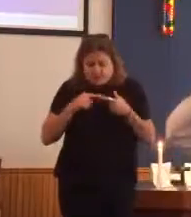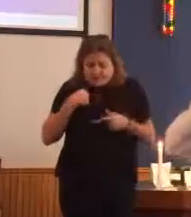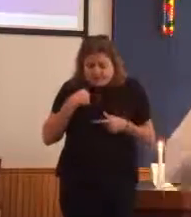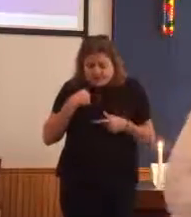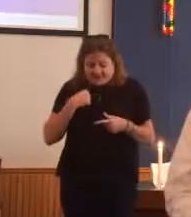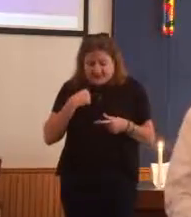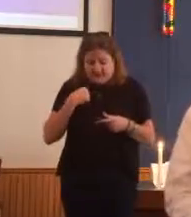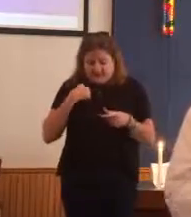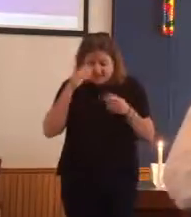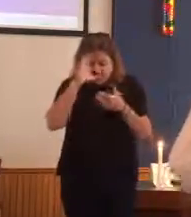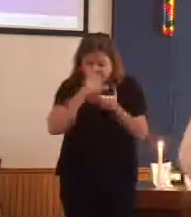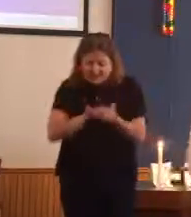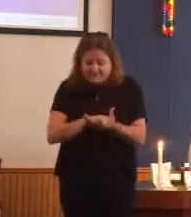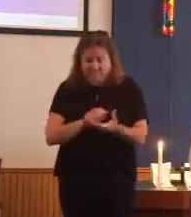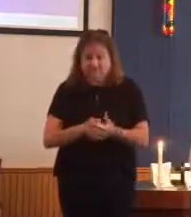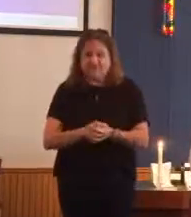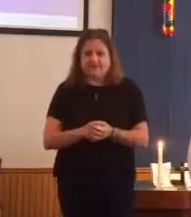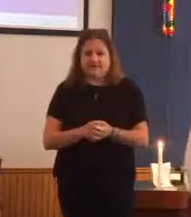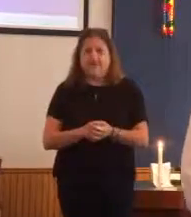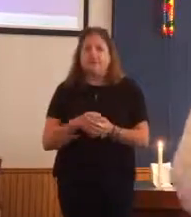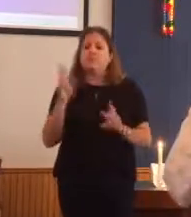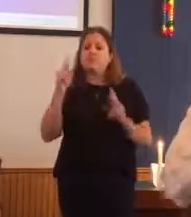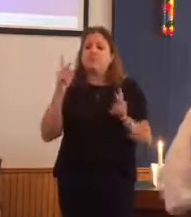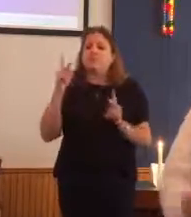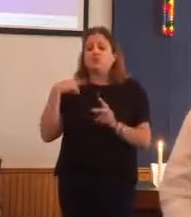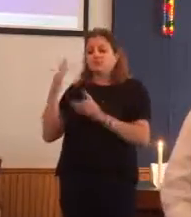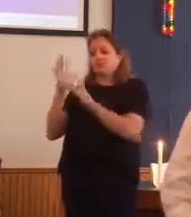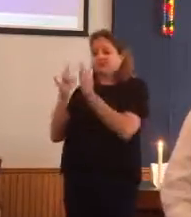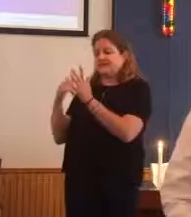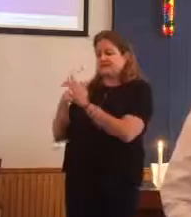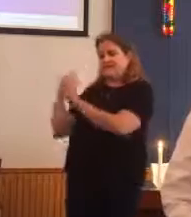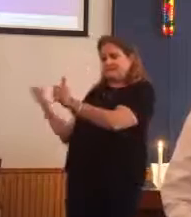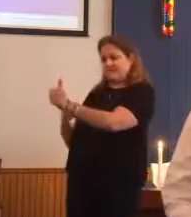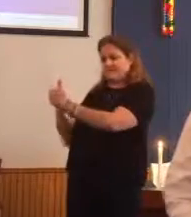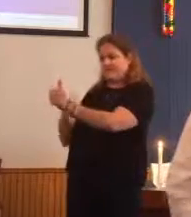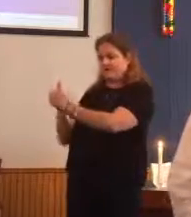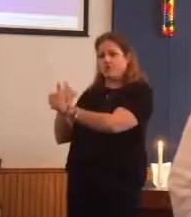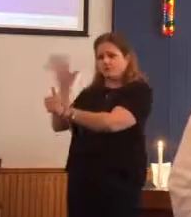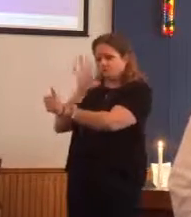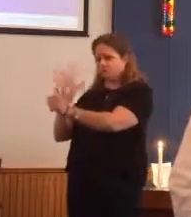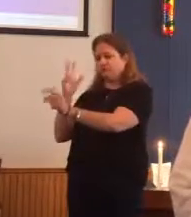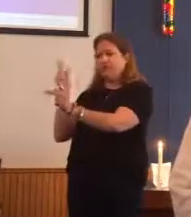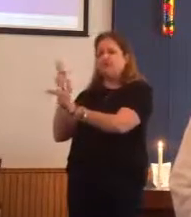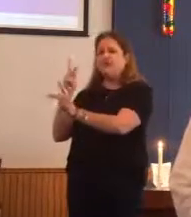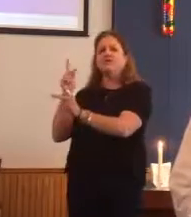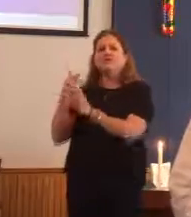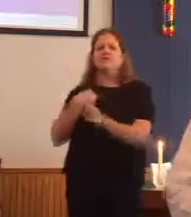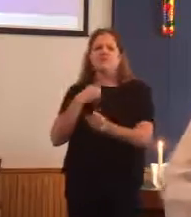Because that's what good followers of Jesus do. Amen?